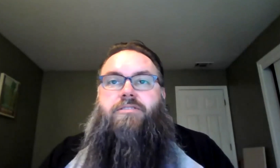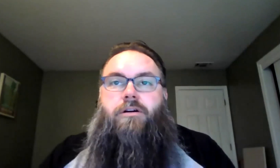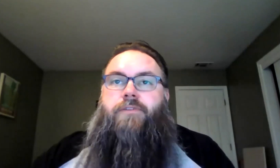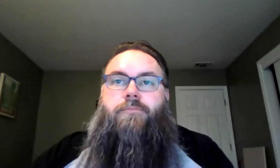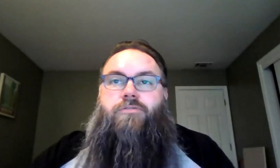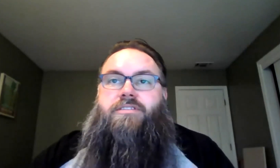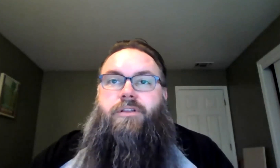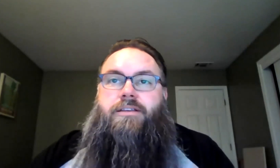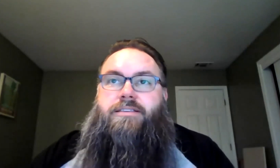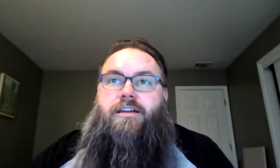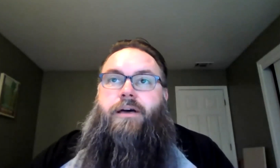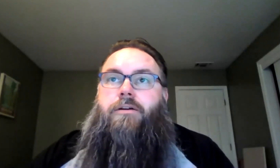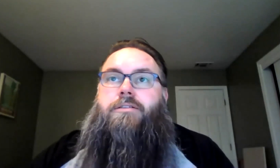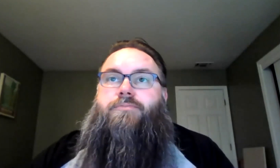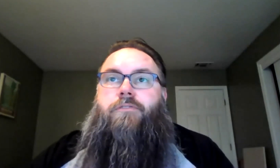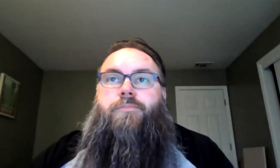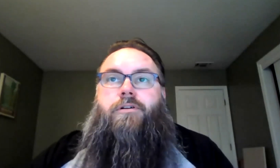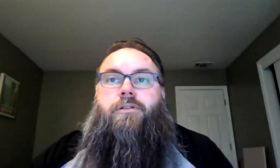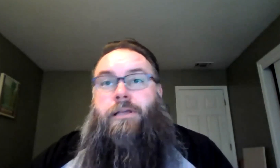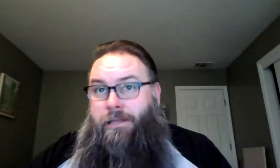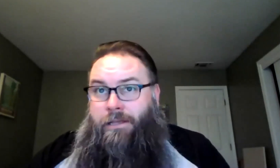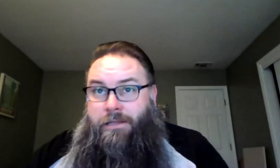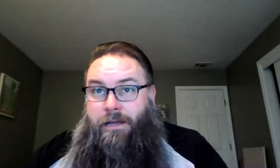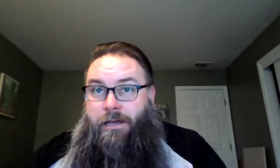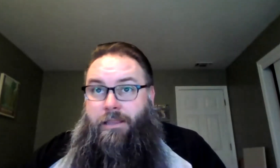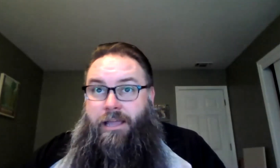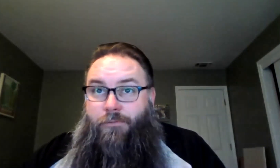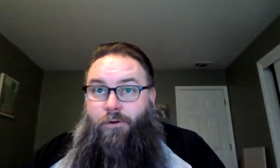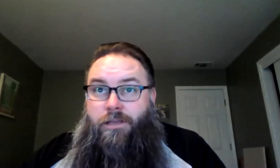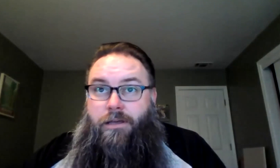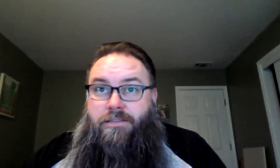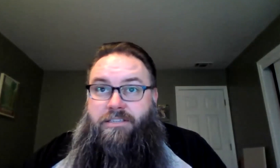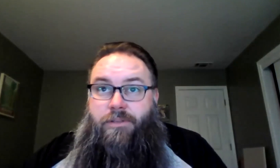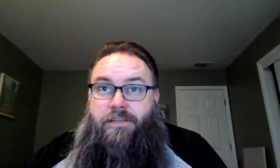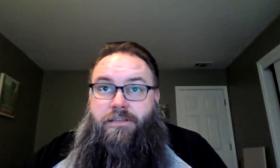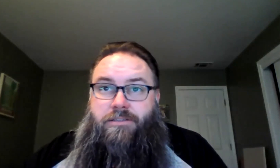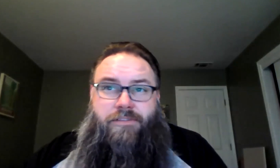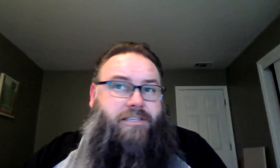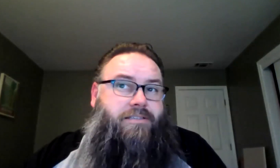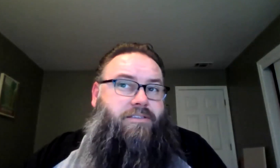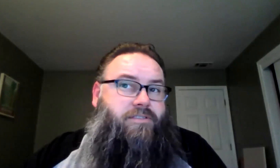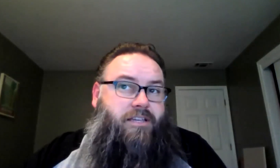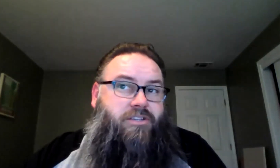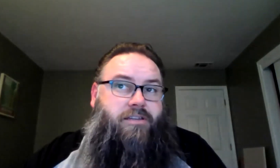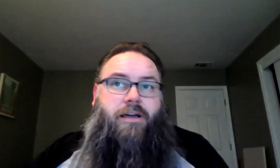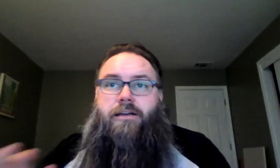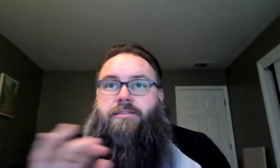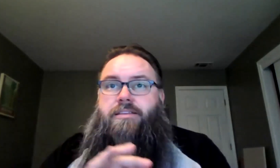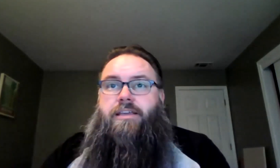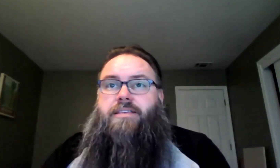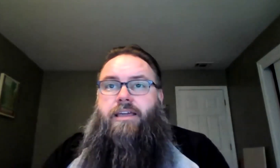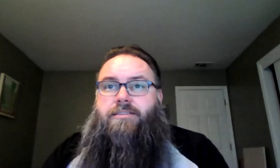State Council on Developmental Disabilities has come out in support of the bill. The California Disability Services